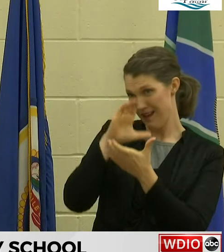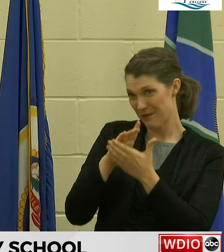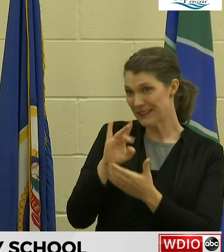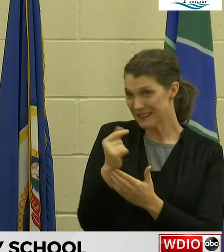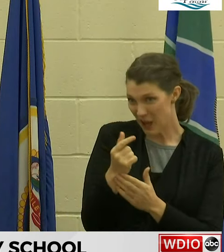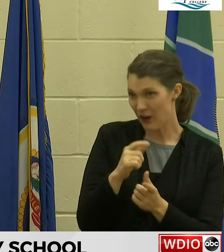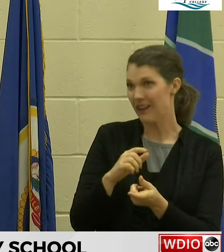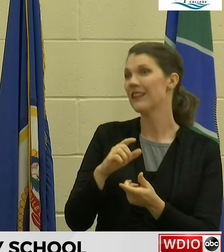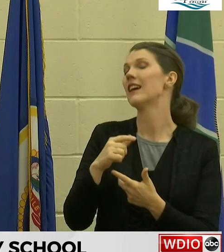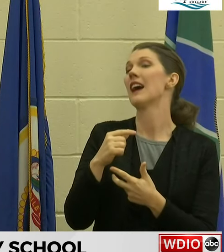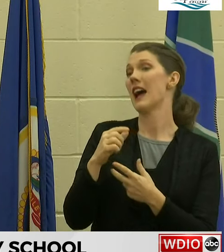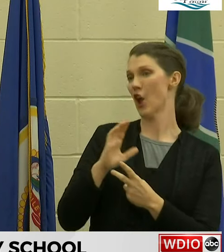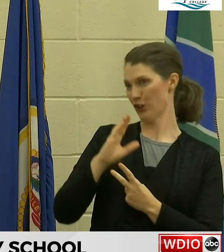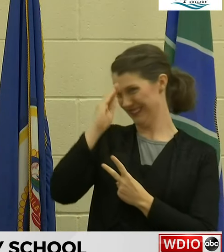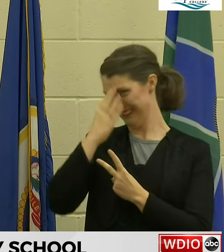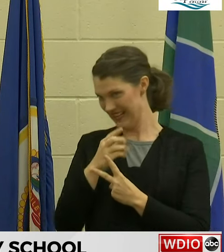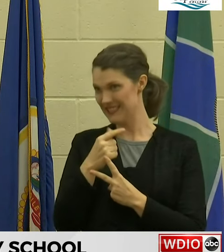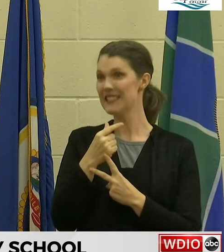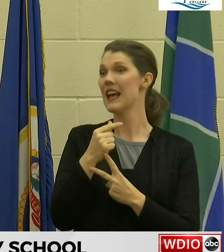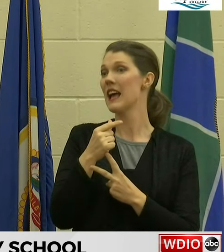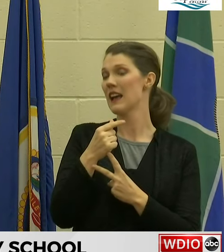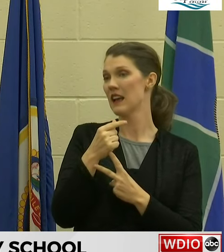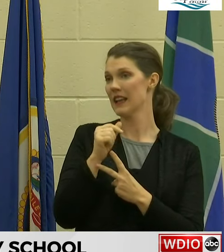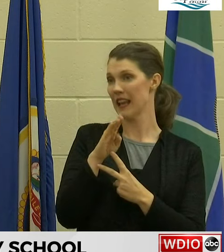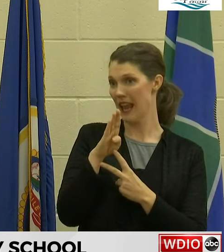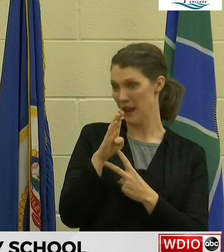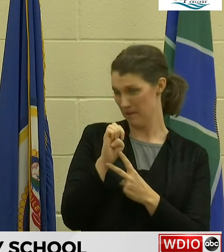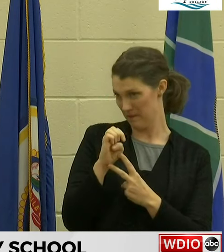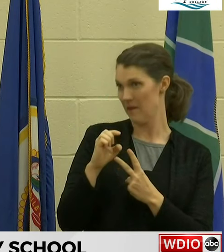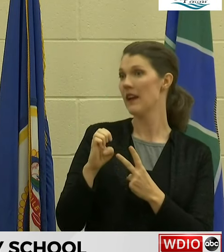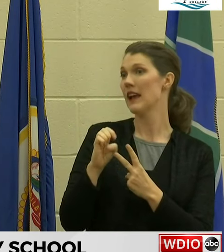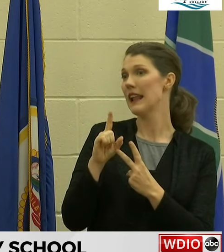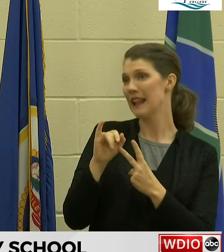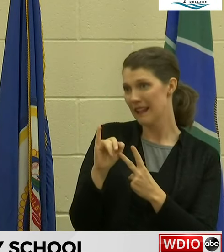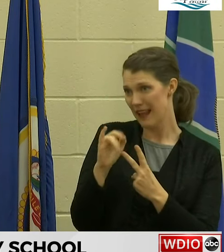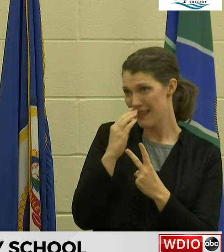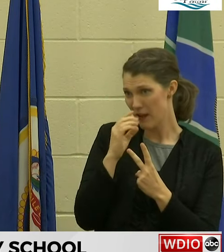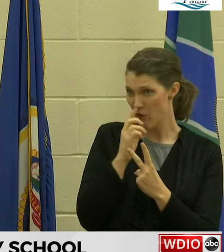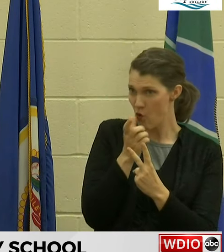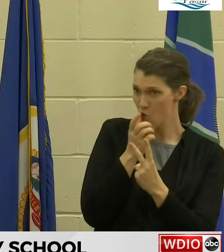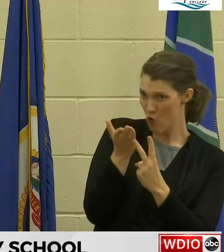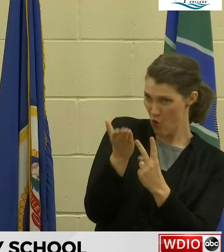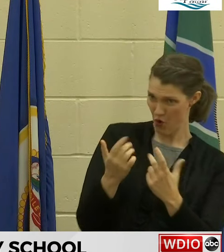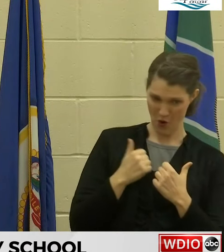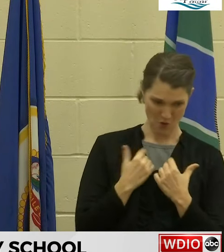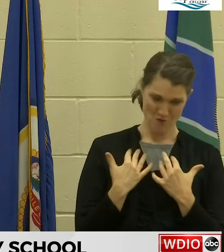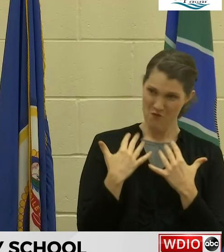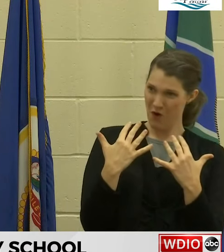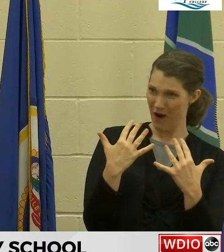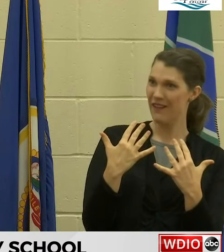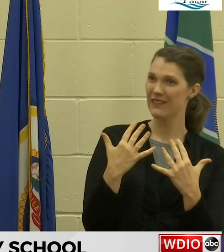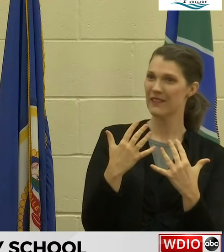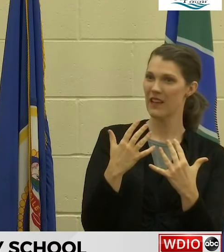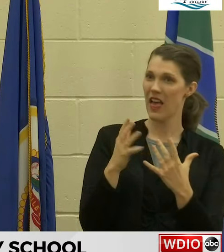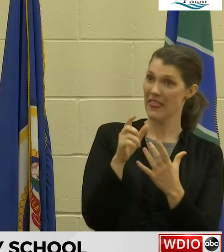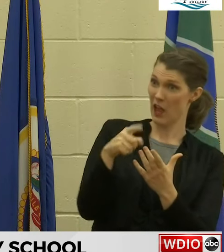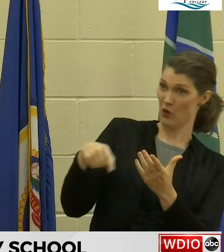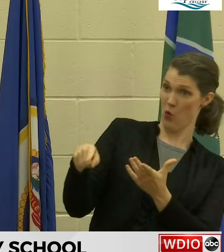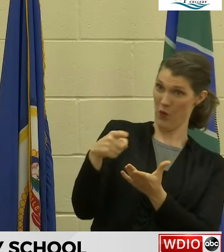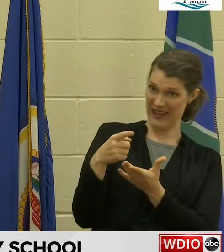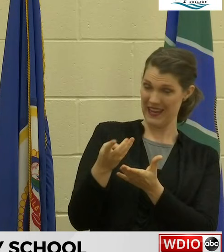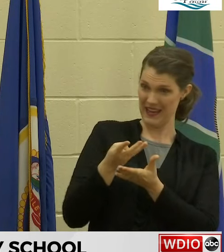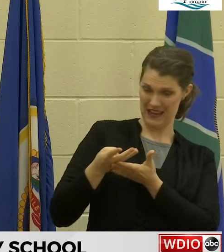and our sons, Gabe and Eli, thank you for who you are, for who you remind me we